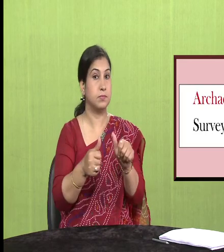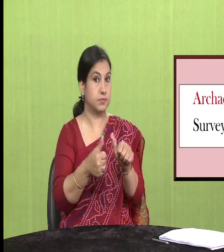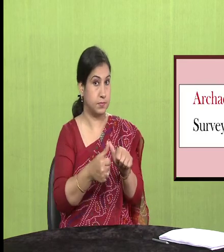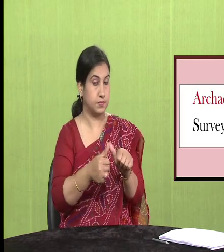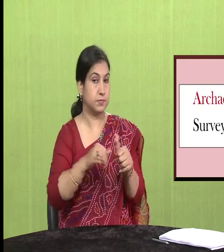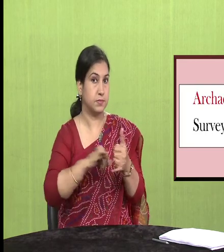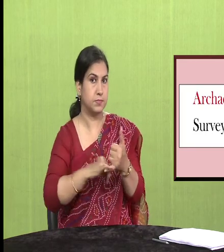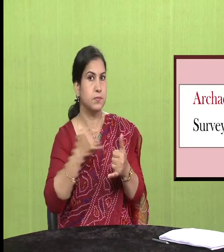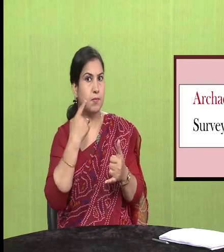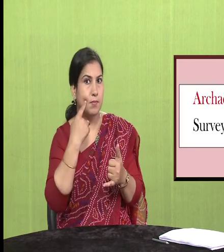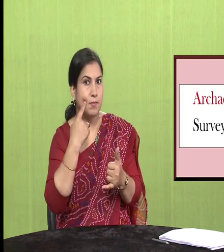ASI.